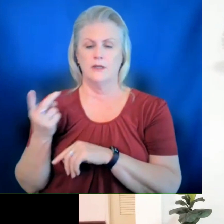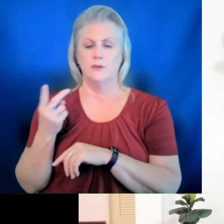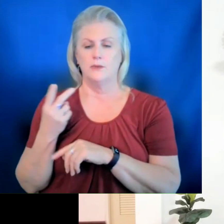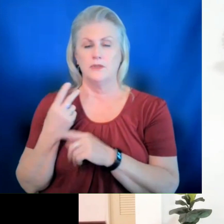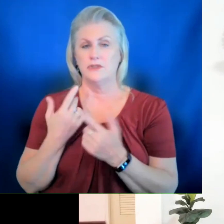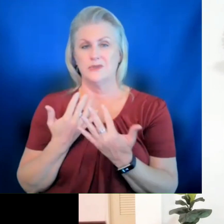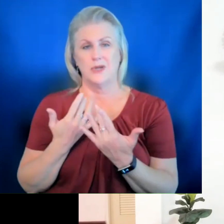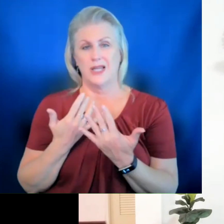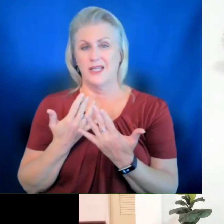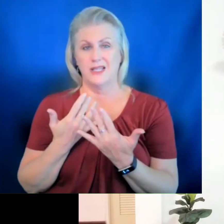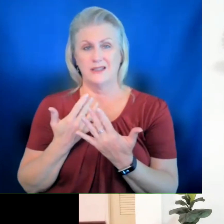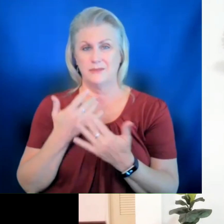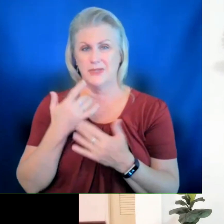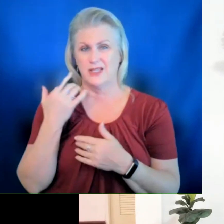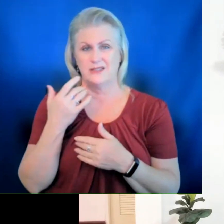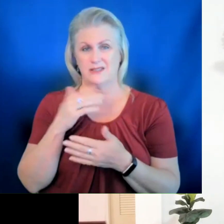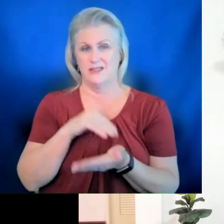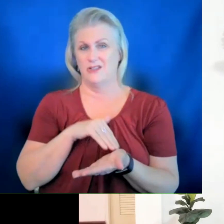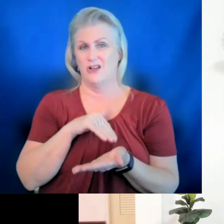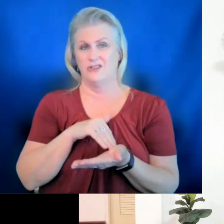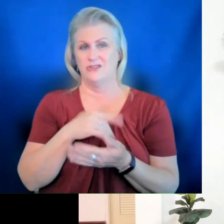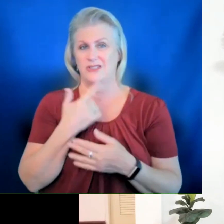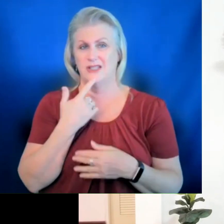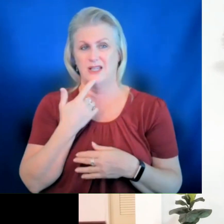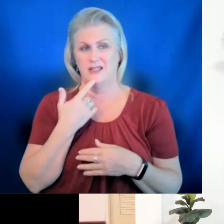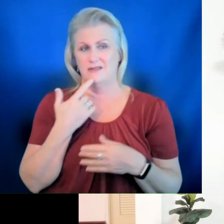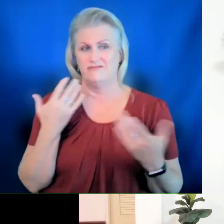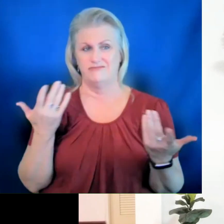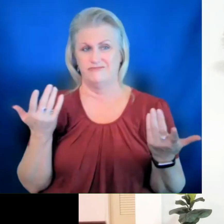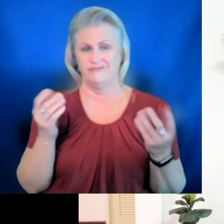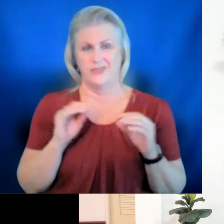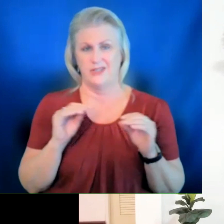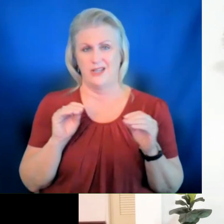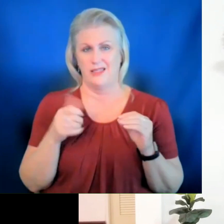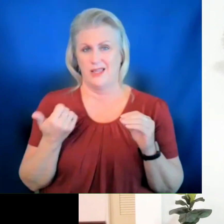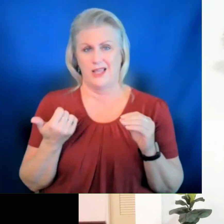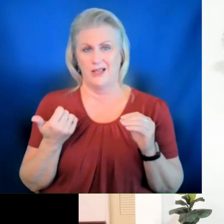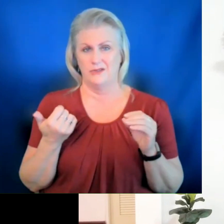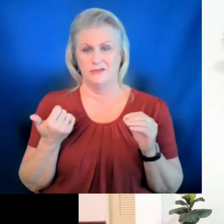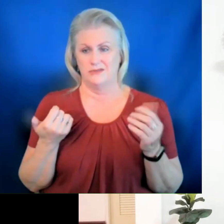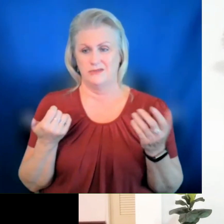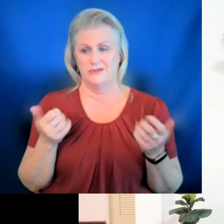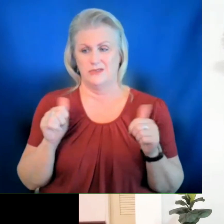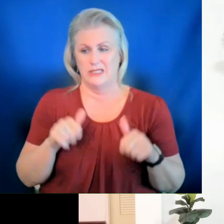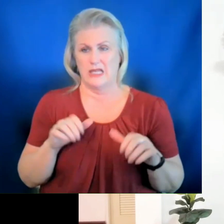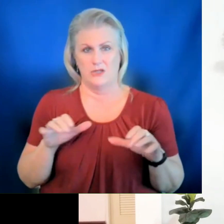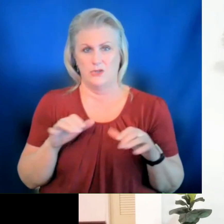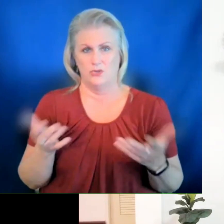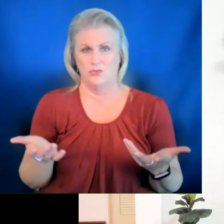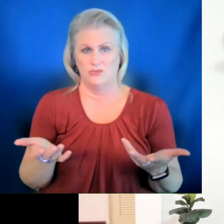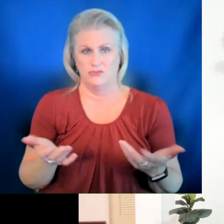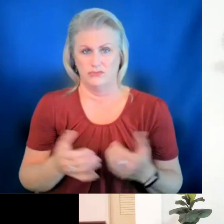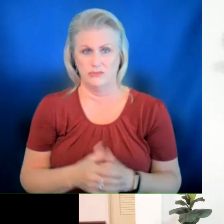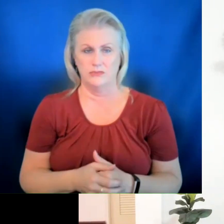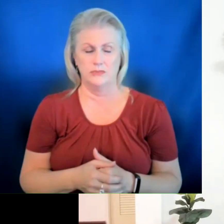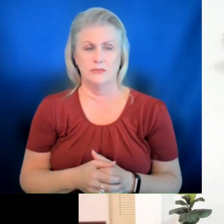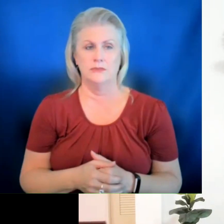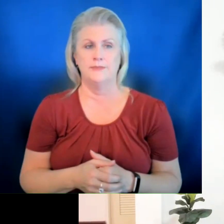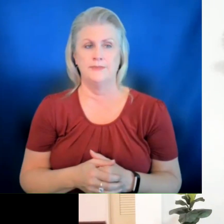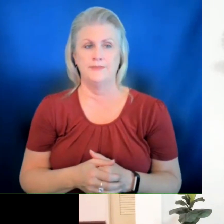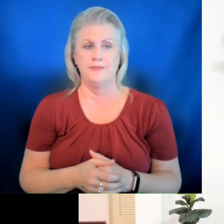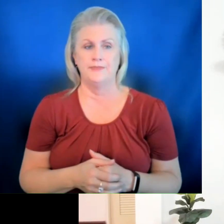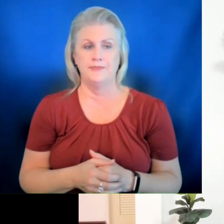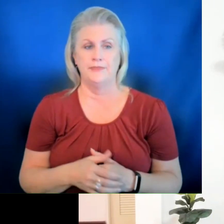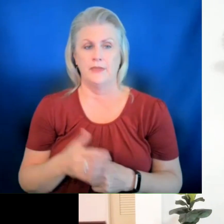and we were just waiting because the doctors told us there is nothing else they